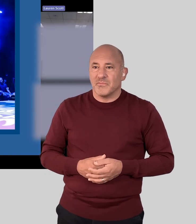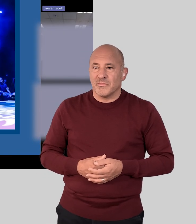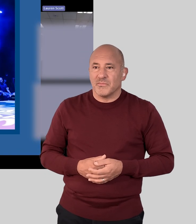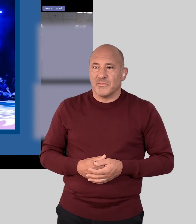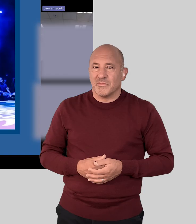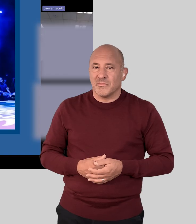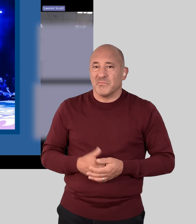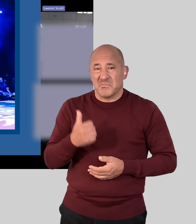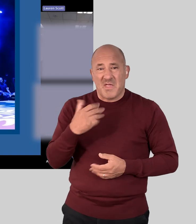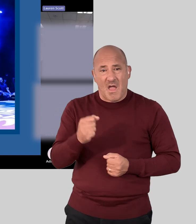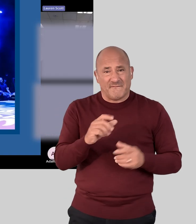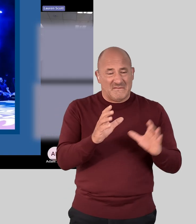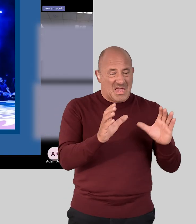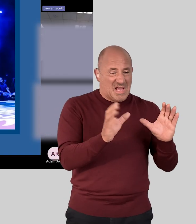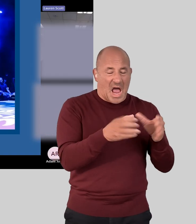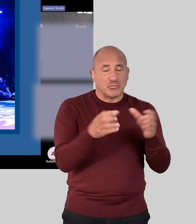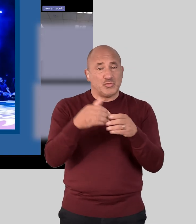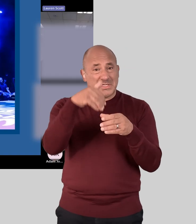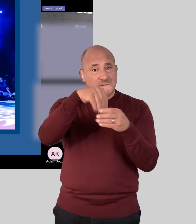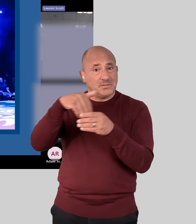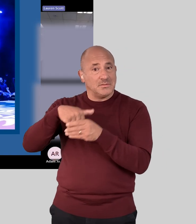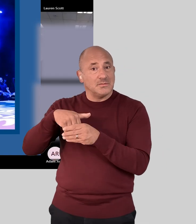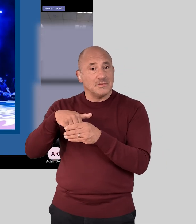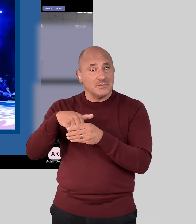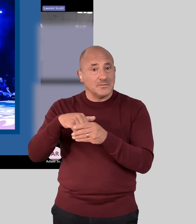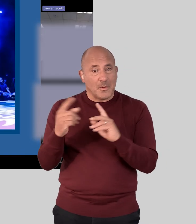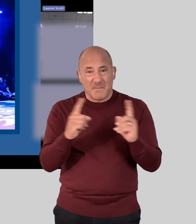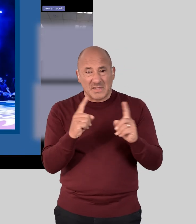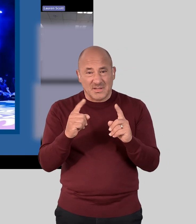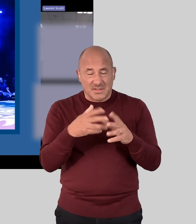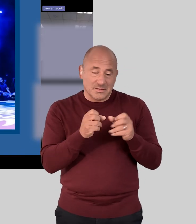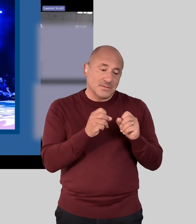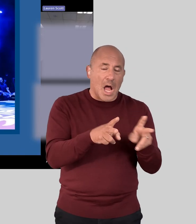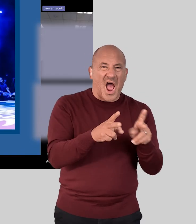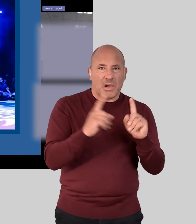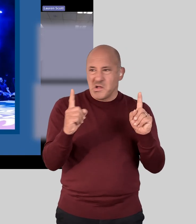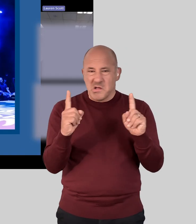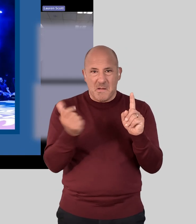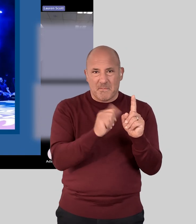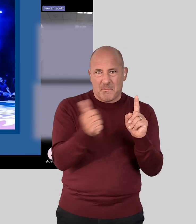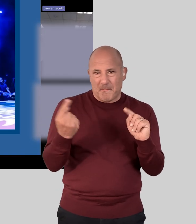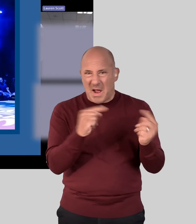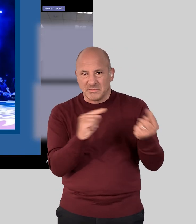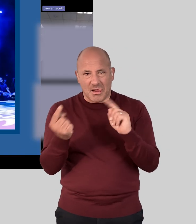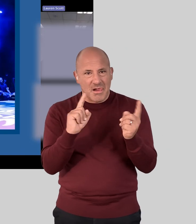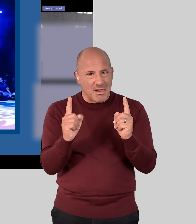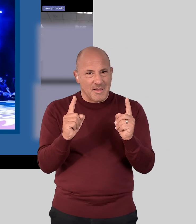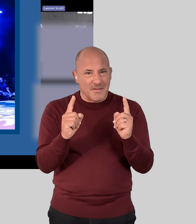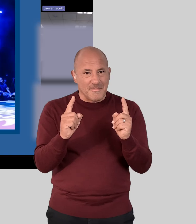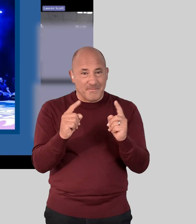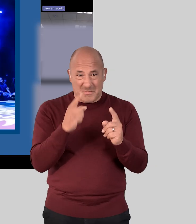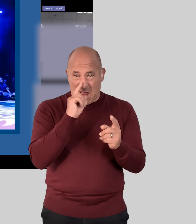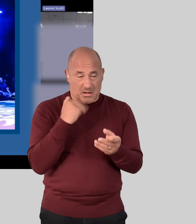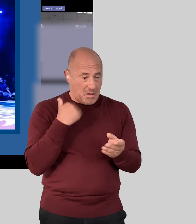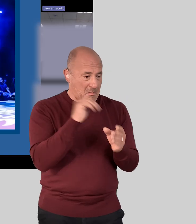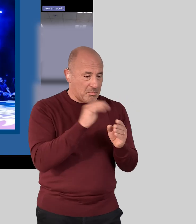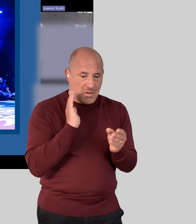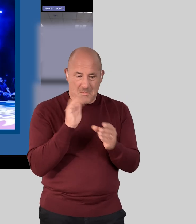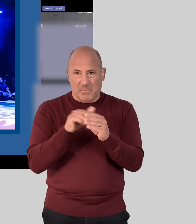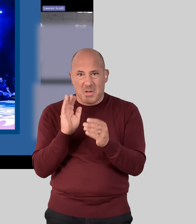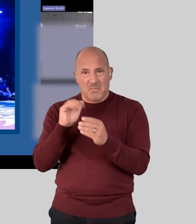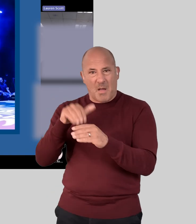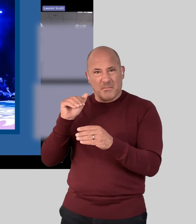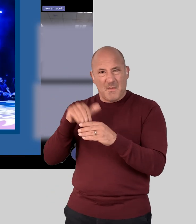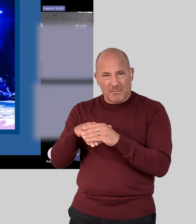Cool. Yeah, there's some categories within battling that are called like all style